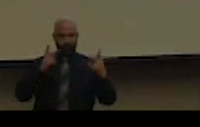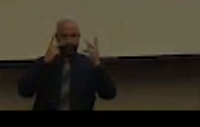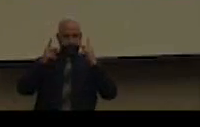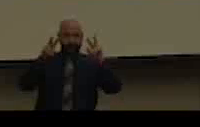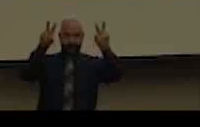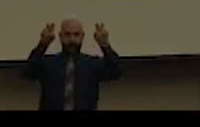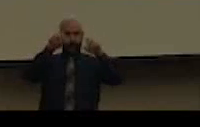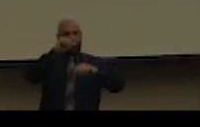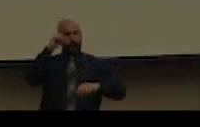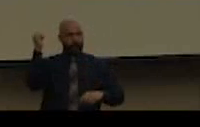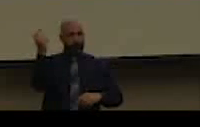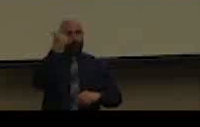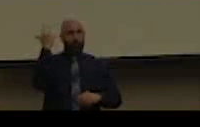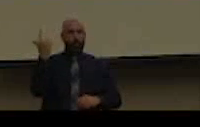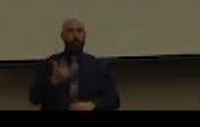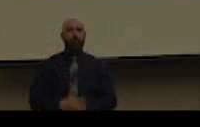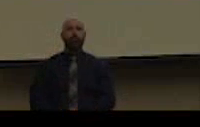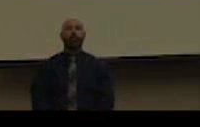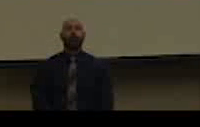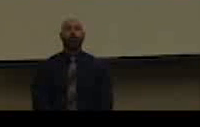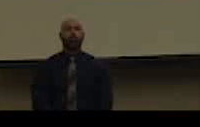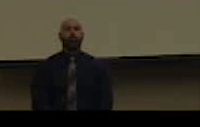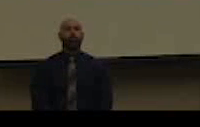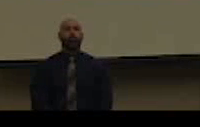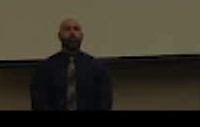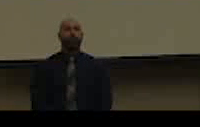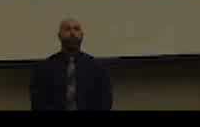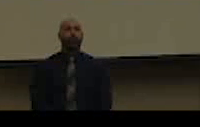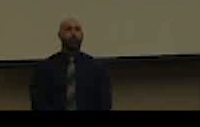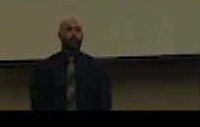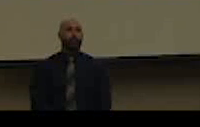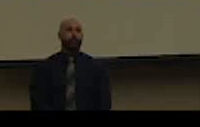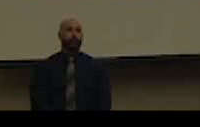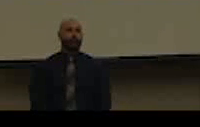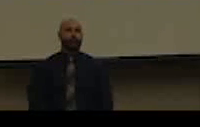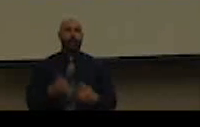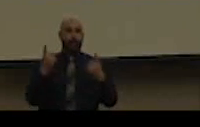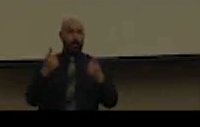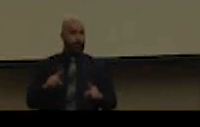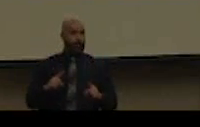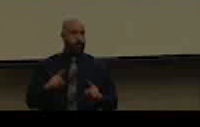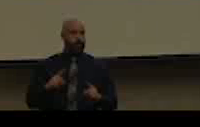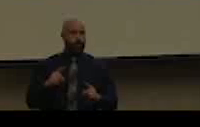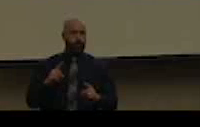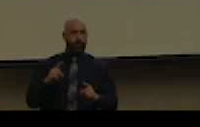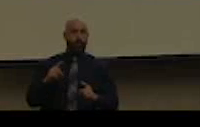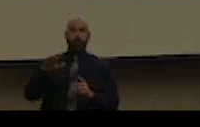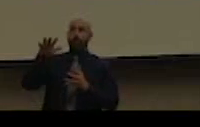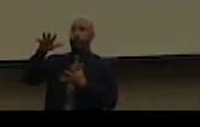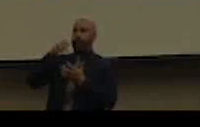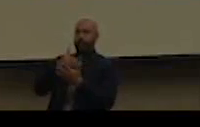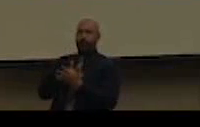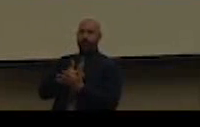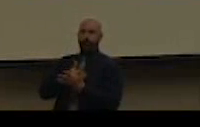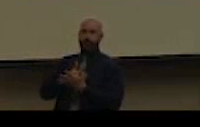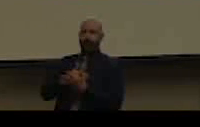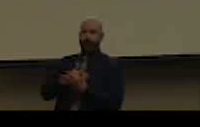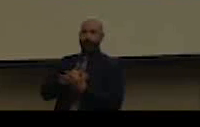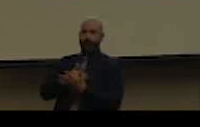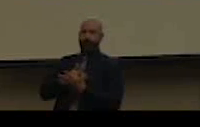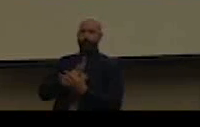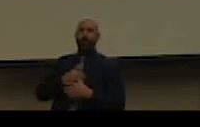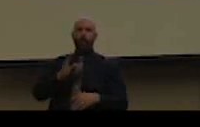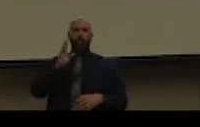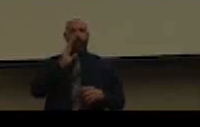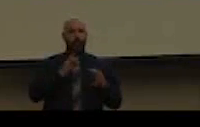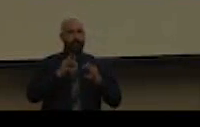And as a result, we did secure dollars. So we're gonna walk through what those dollars were, what they were